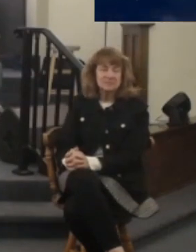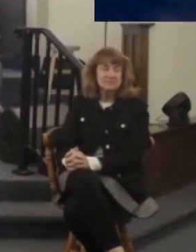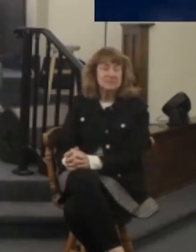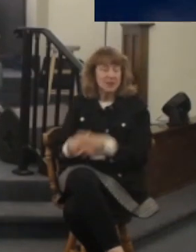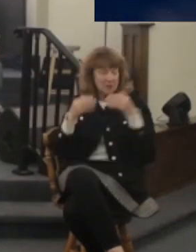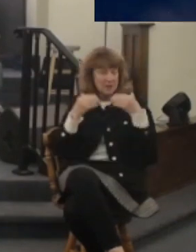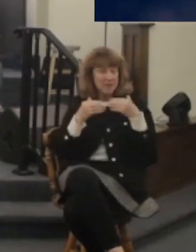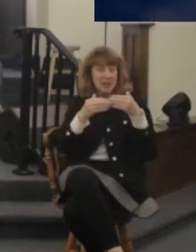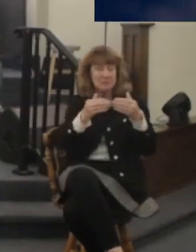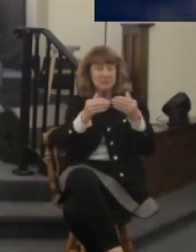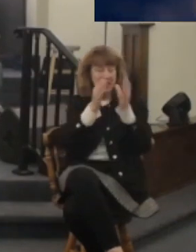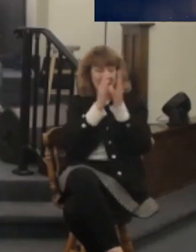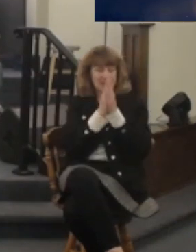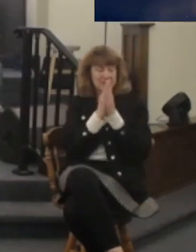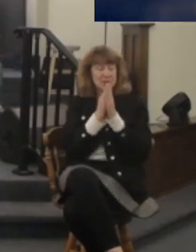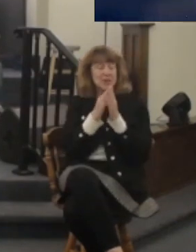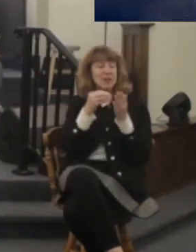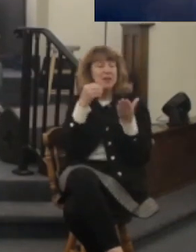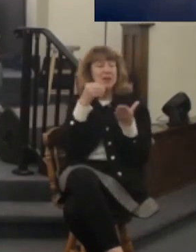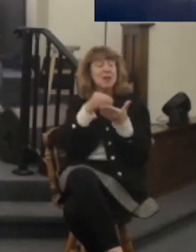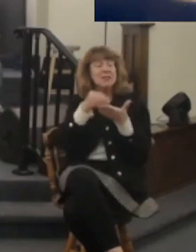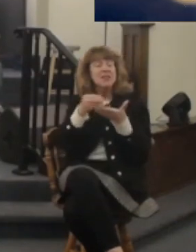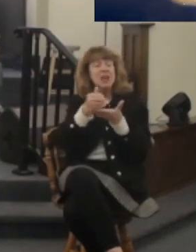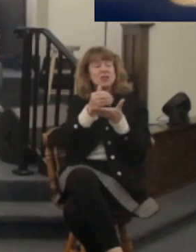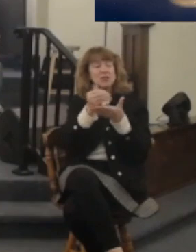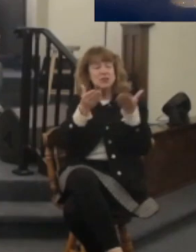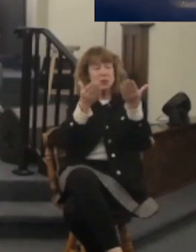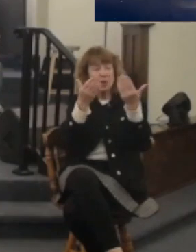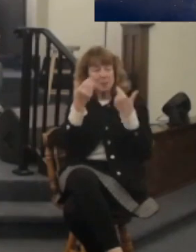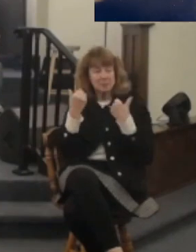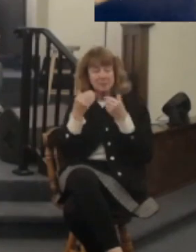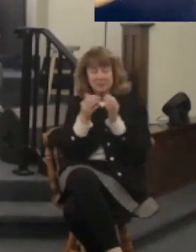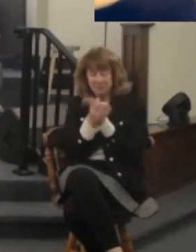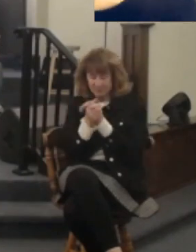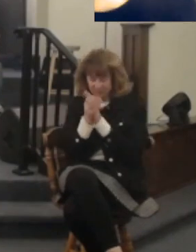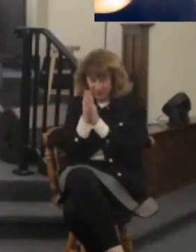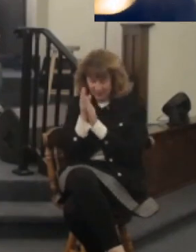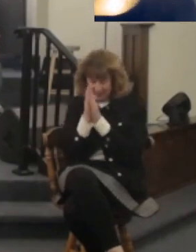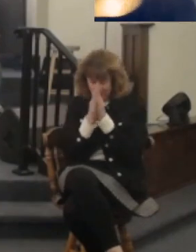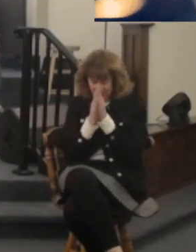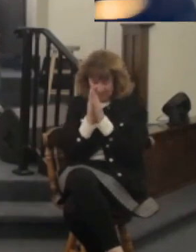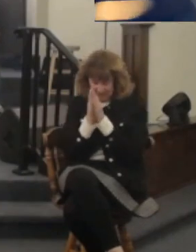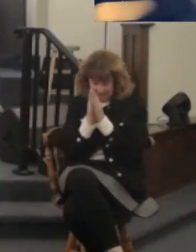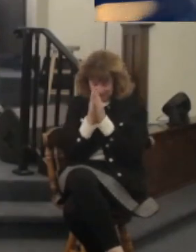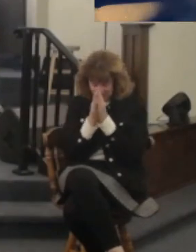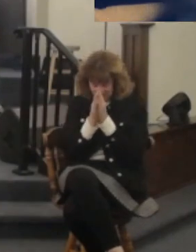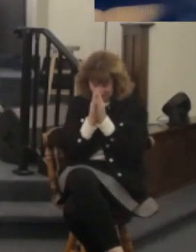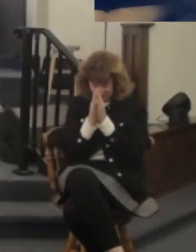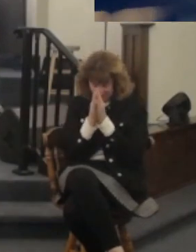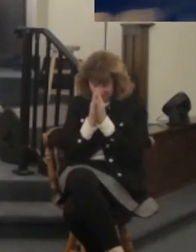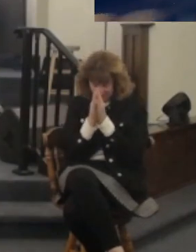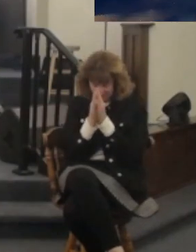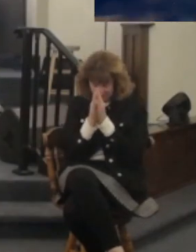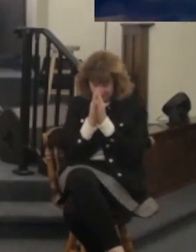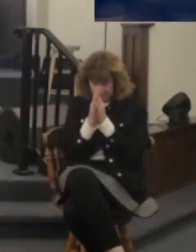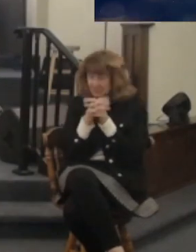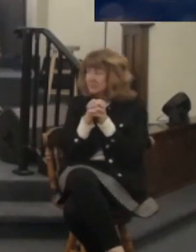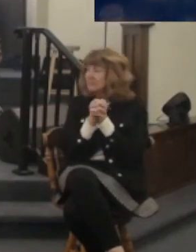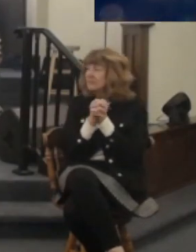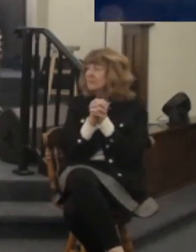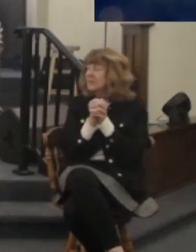With that, I'm going to ask the ushers to come down. I'm going to say a prayer while they're working their way down here. Bow your heads with me, please.